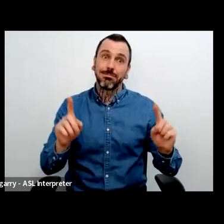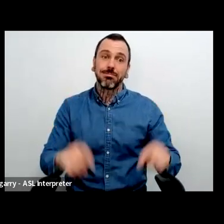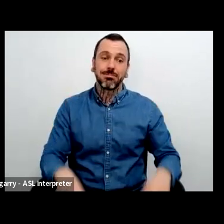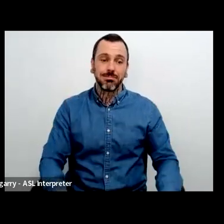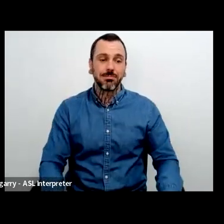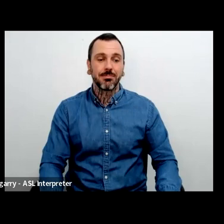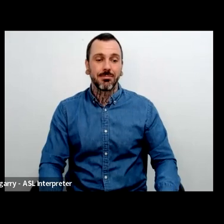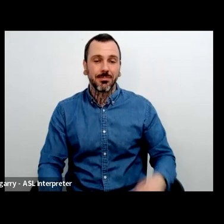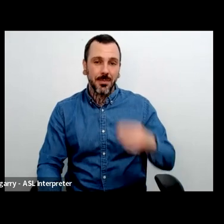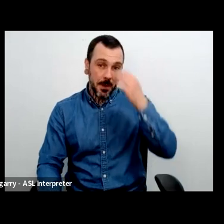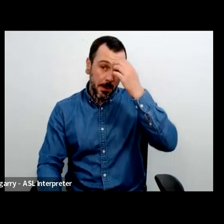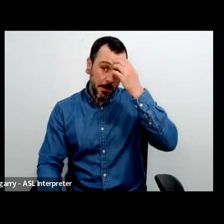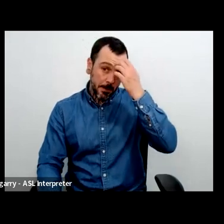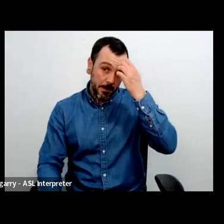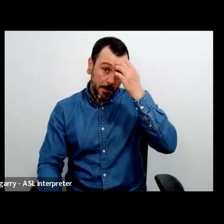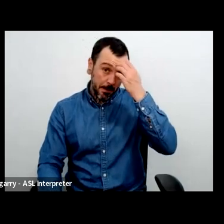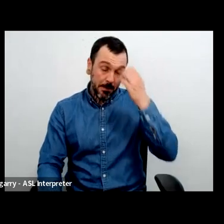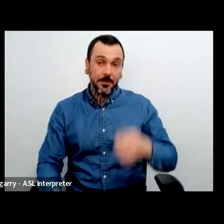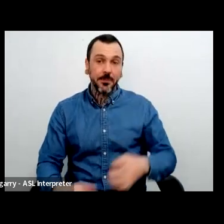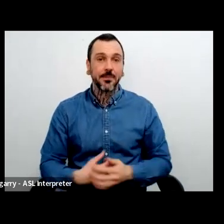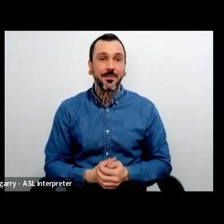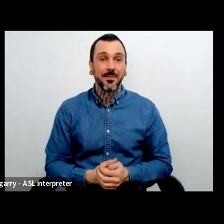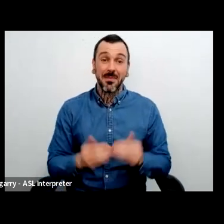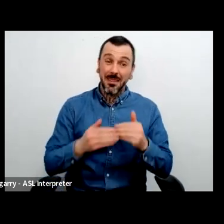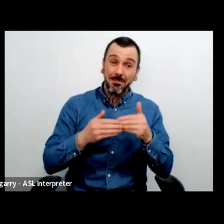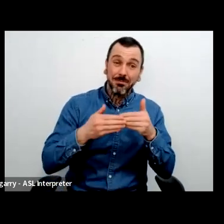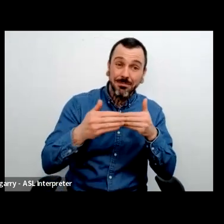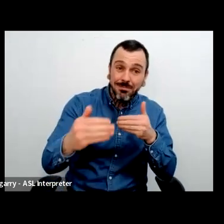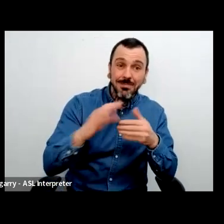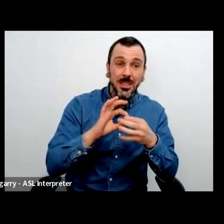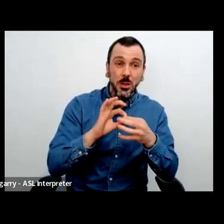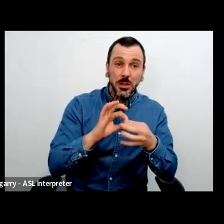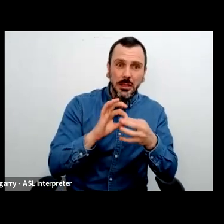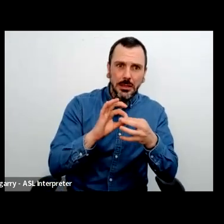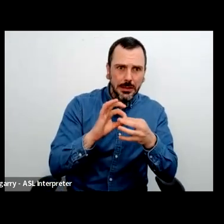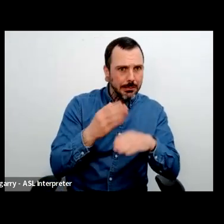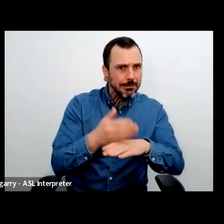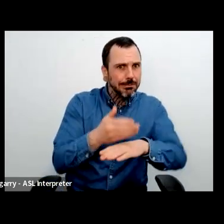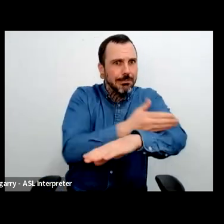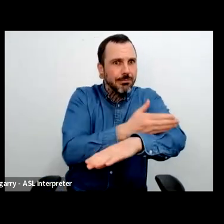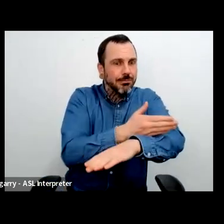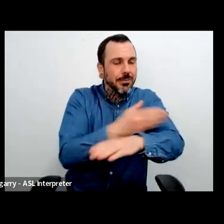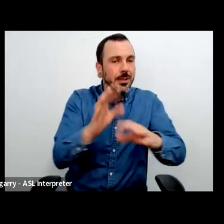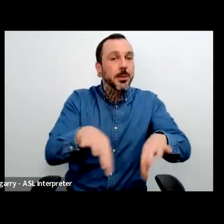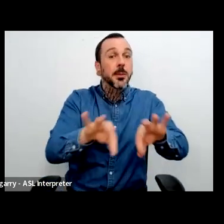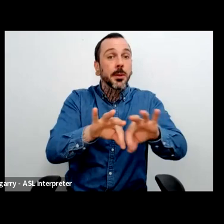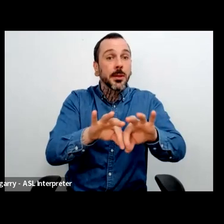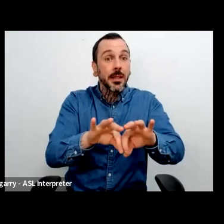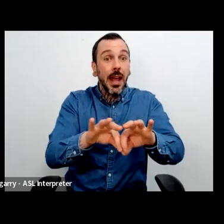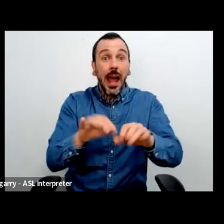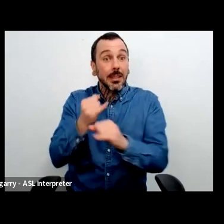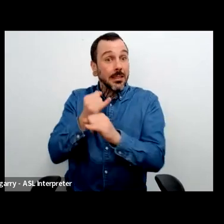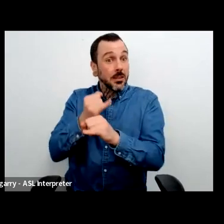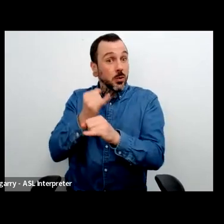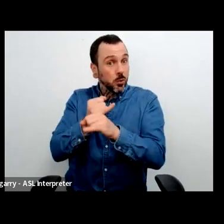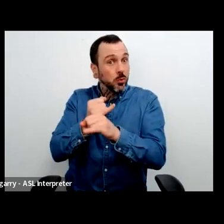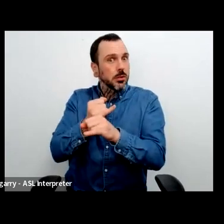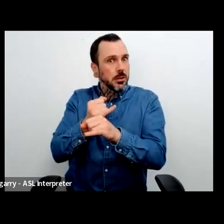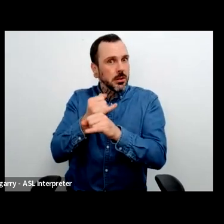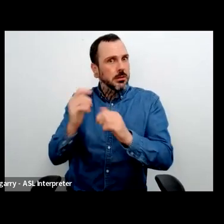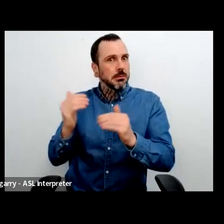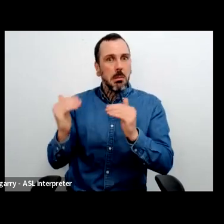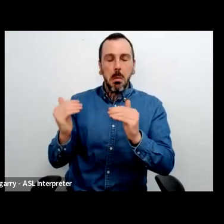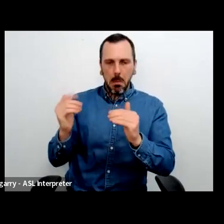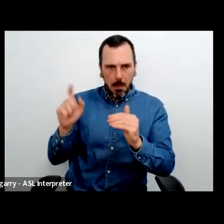as we're building more relationships, and that's where, again, I think partnerships with institutions is really important. And again, going back to the equity, whoever's